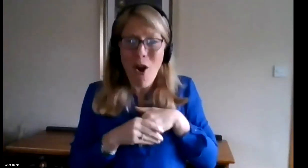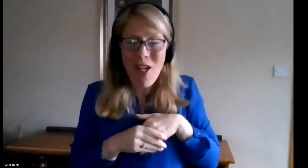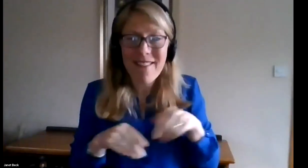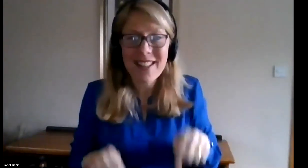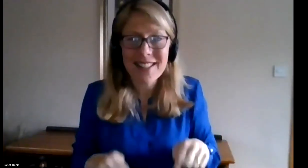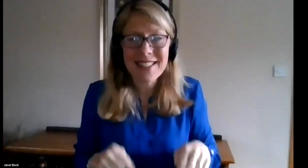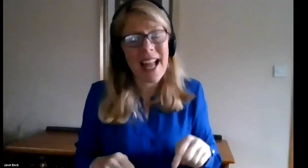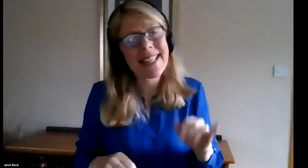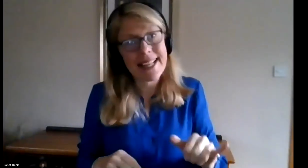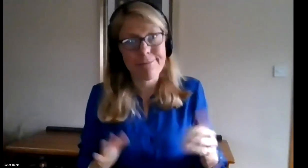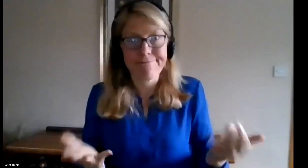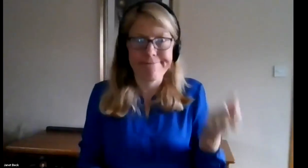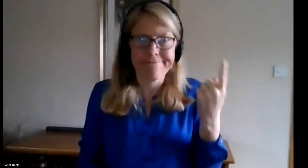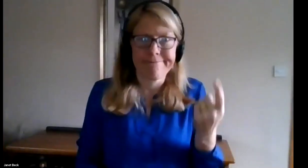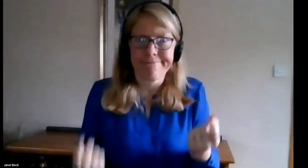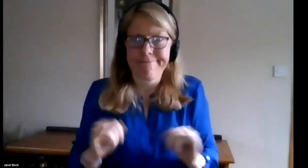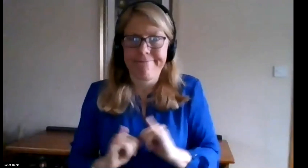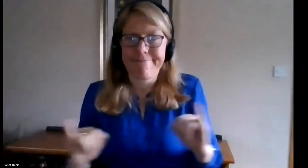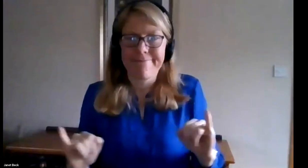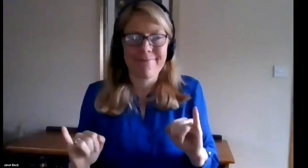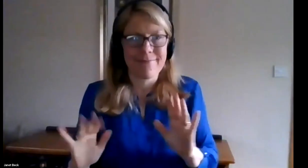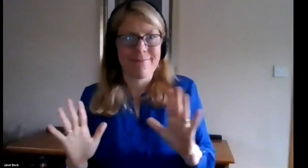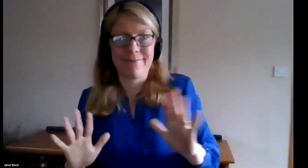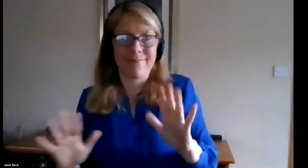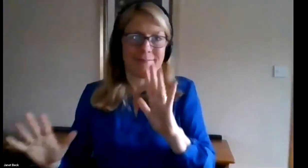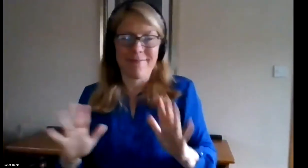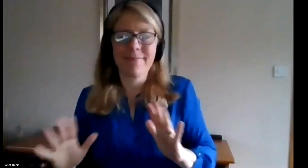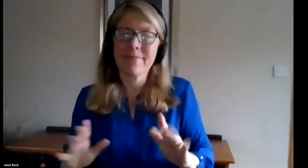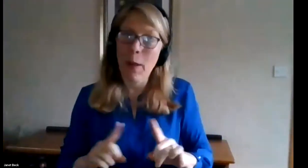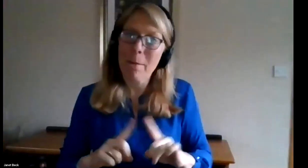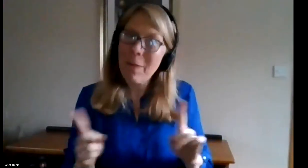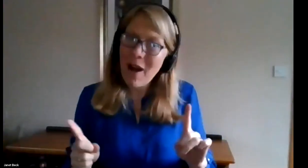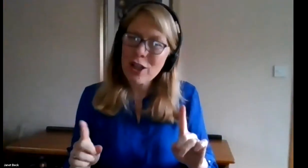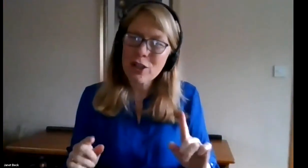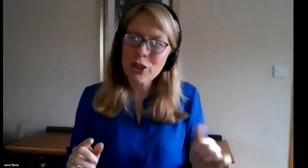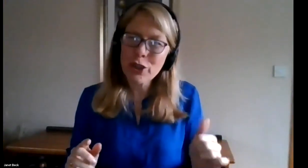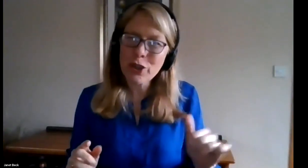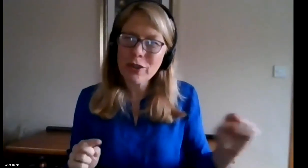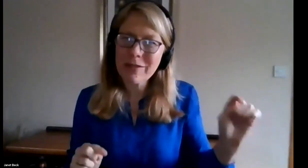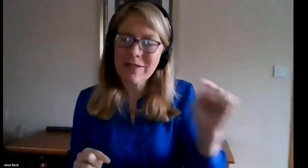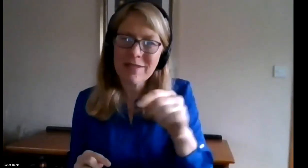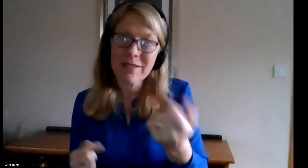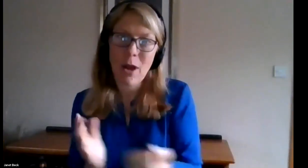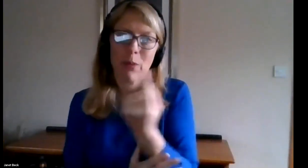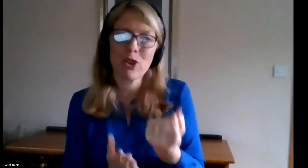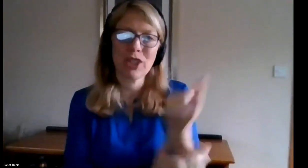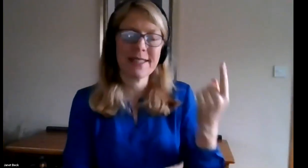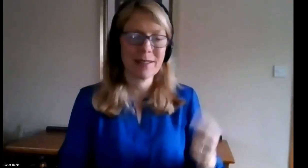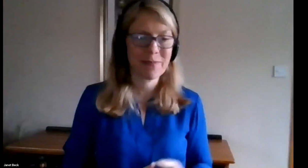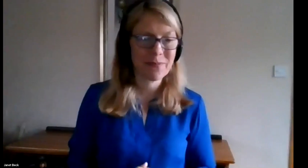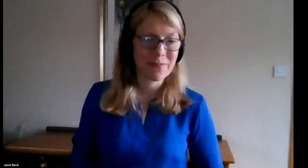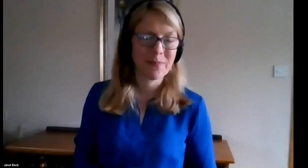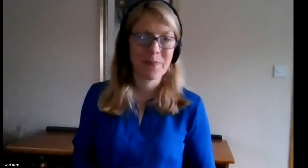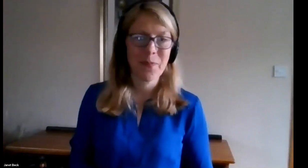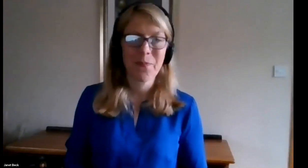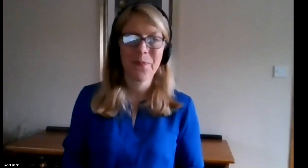are happening and that we are seeing in the sector, there is still opportunities there. So right now, I would